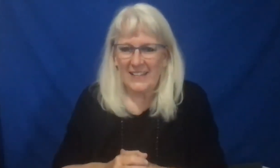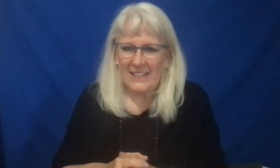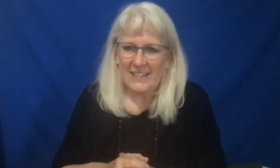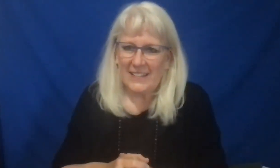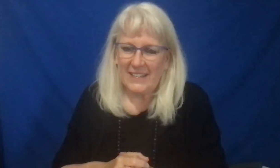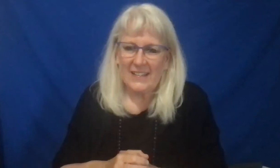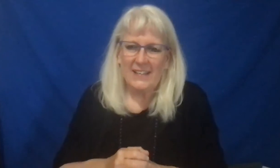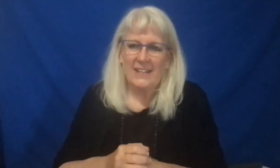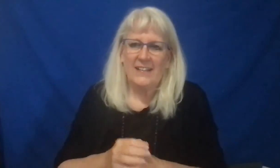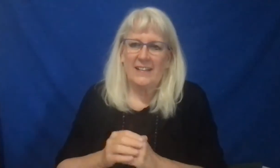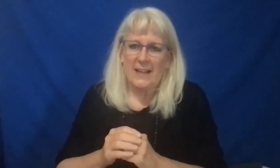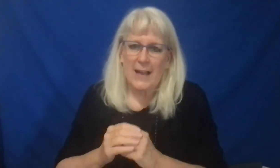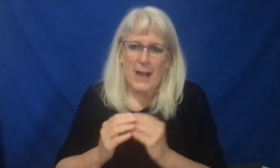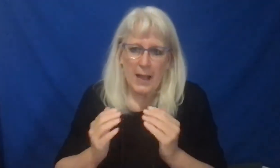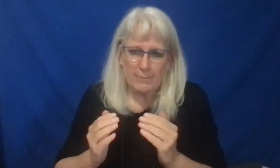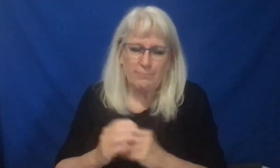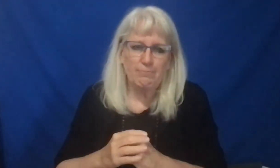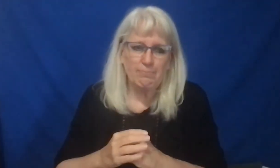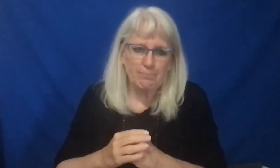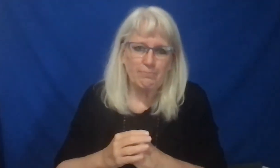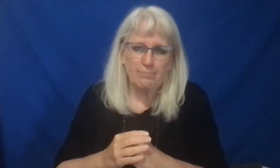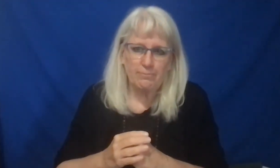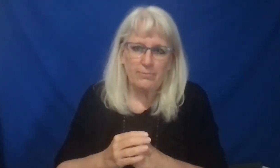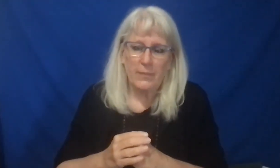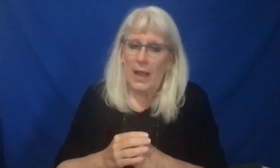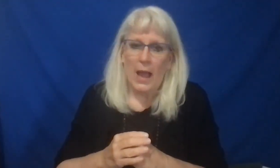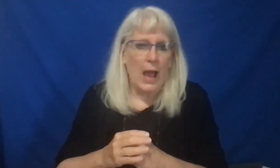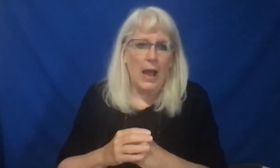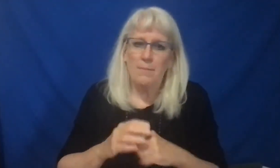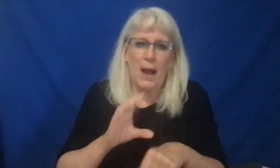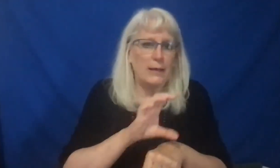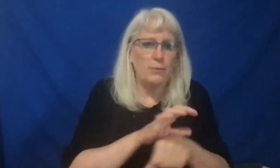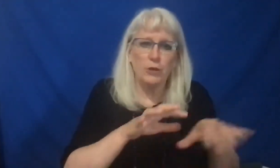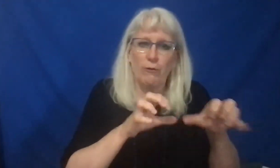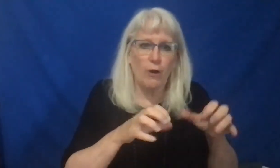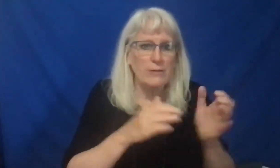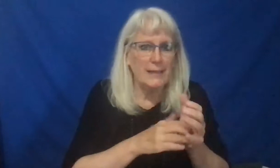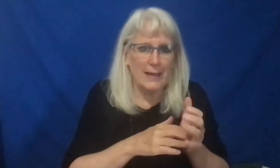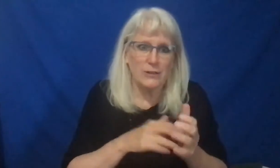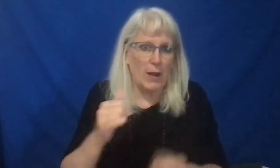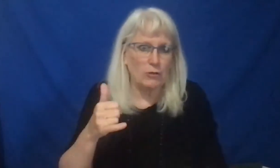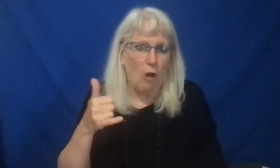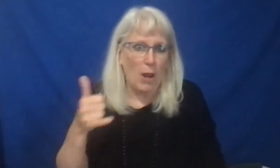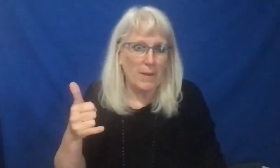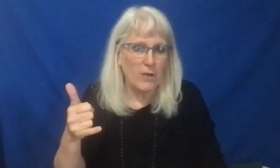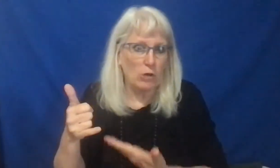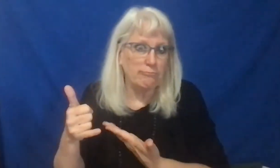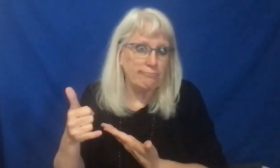Currently am you guys on my phone because my computer just froze again. But you know what? I'm just gonna go with the